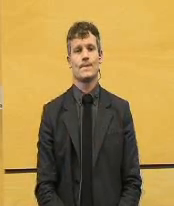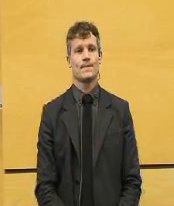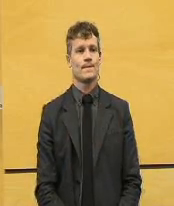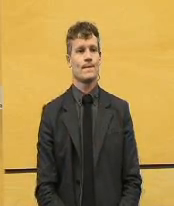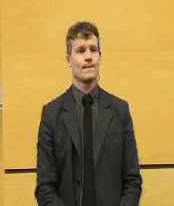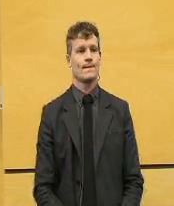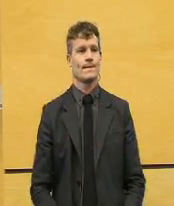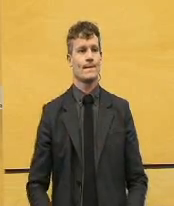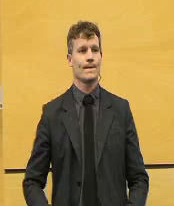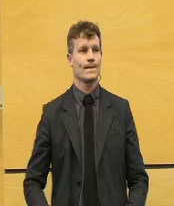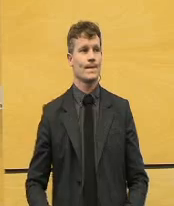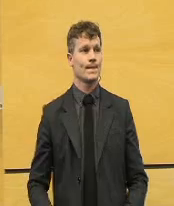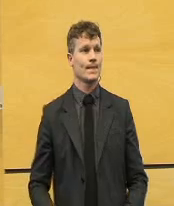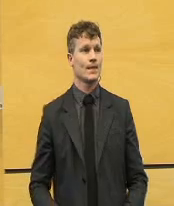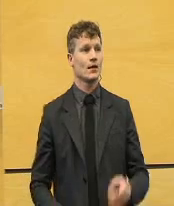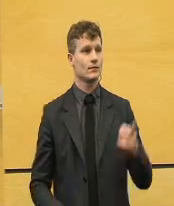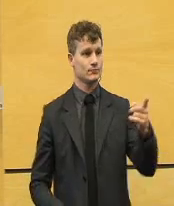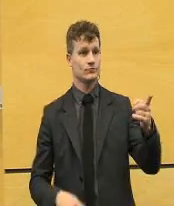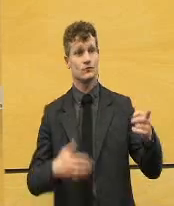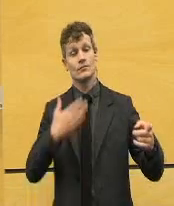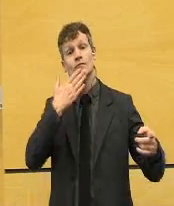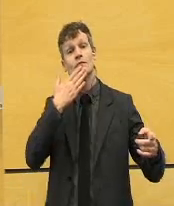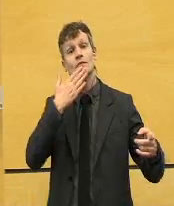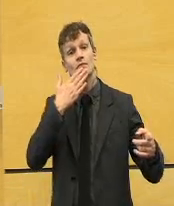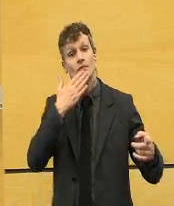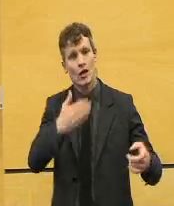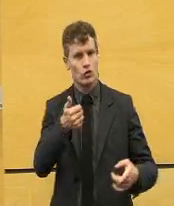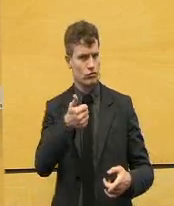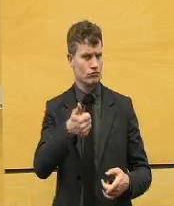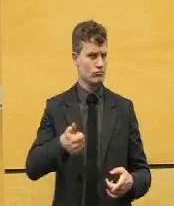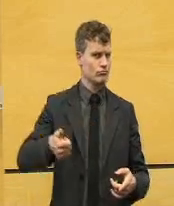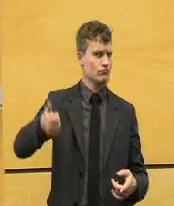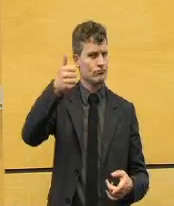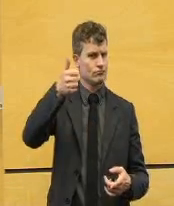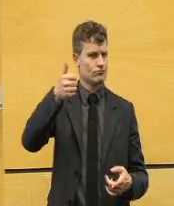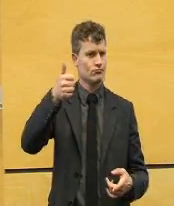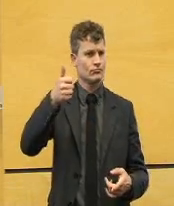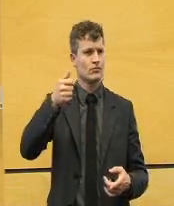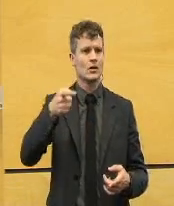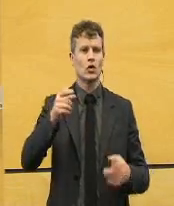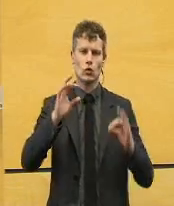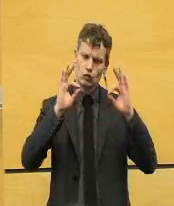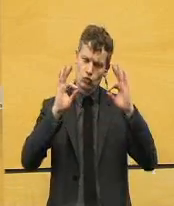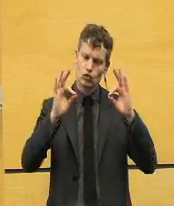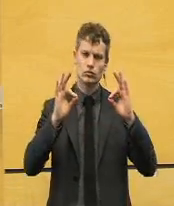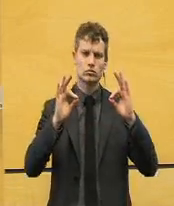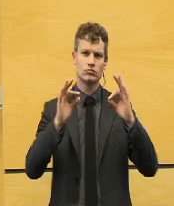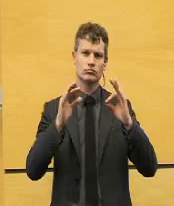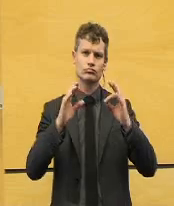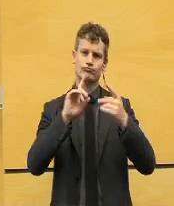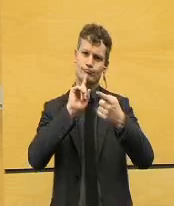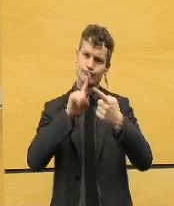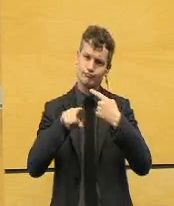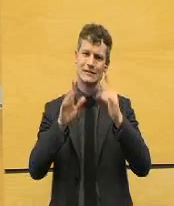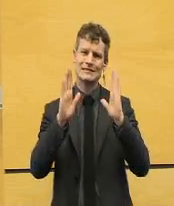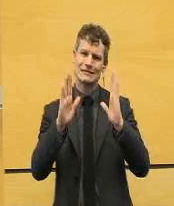Thank you, Mr. Director General Somchai, about the definition and the relating